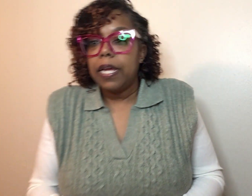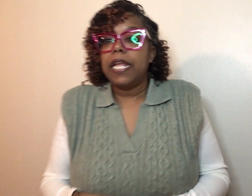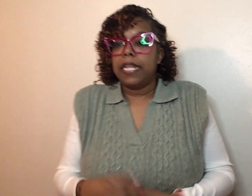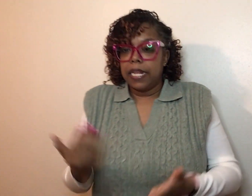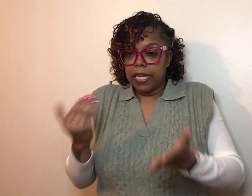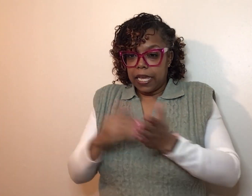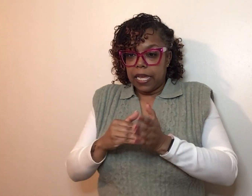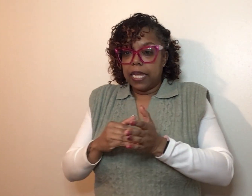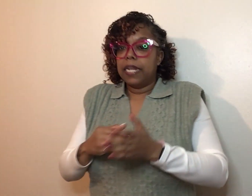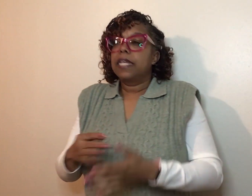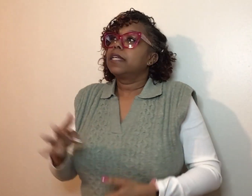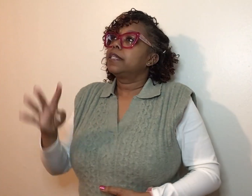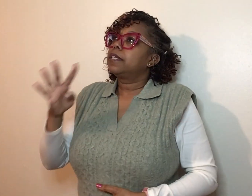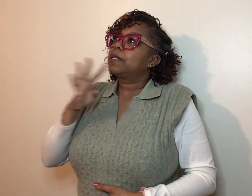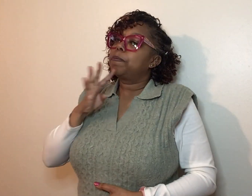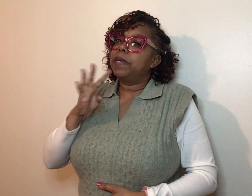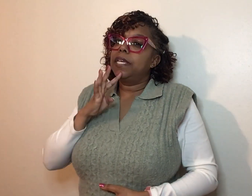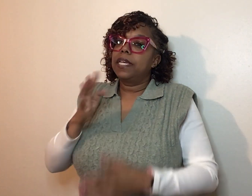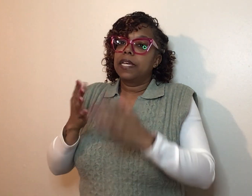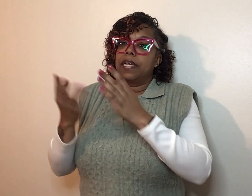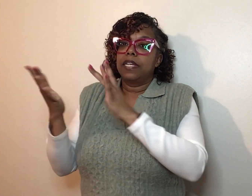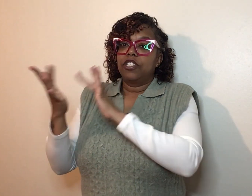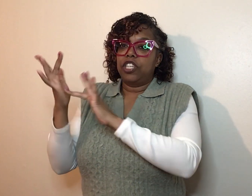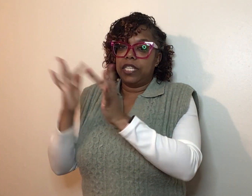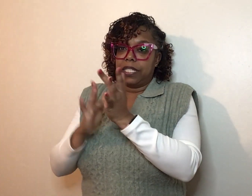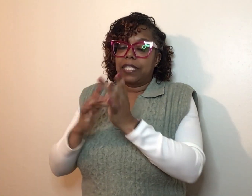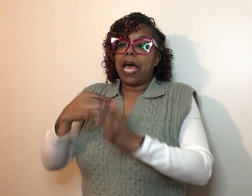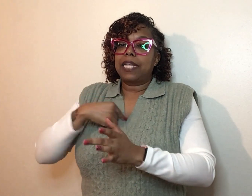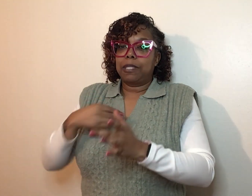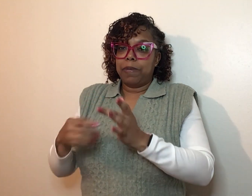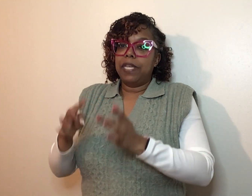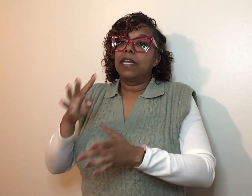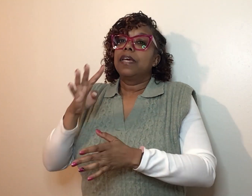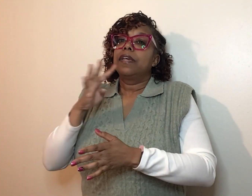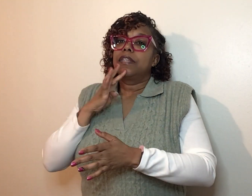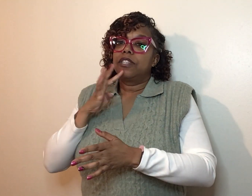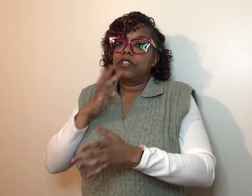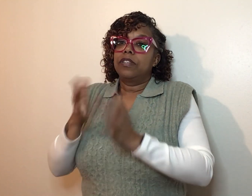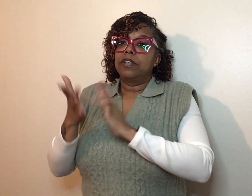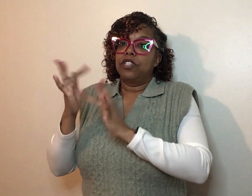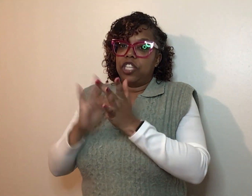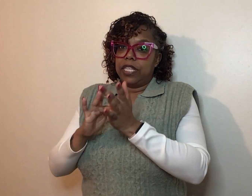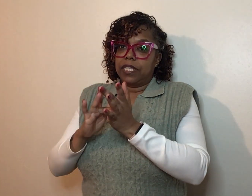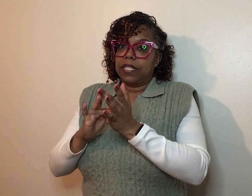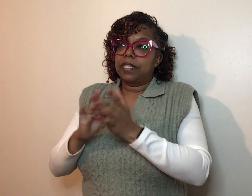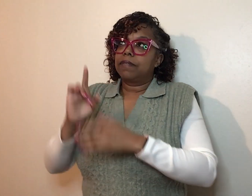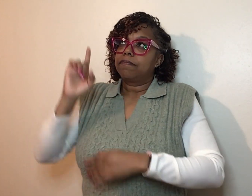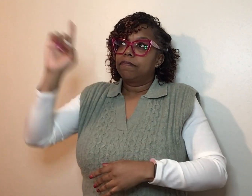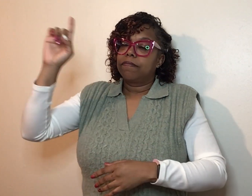And then again, speak Jesus. I speak Jesus.